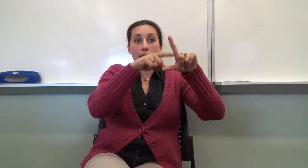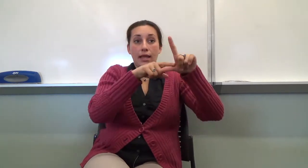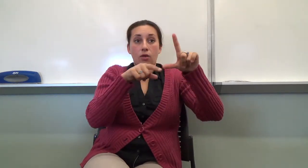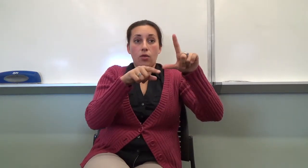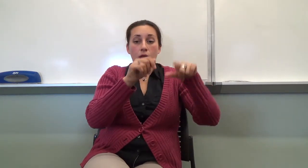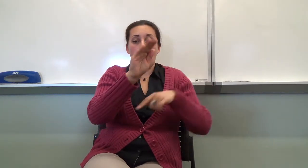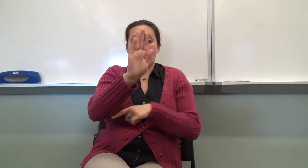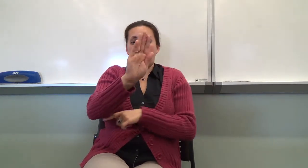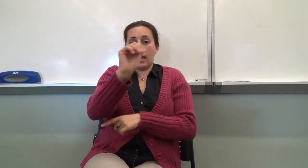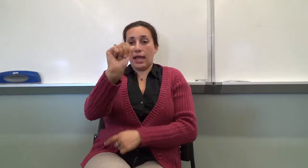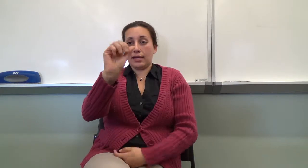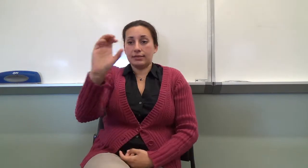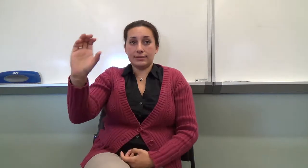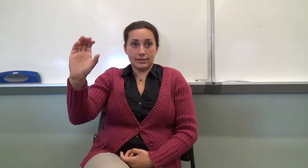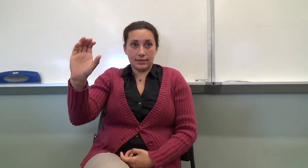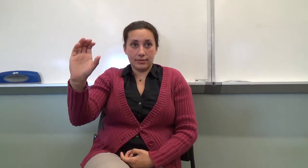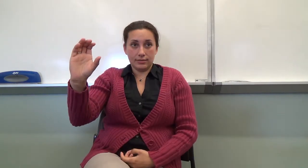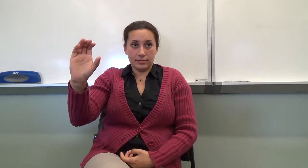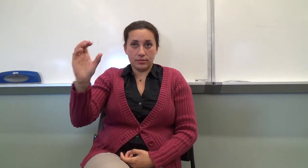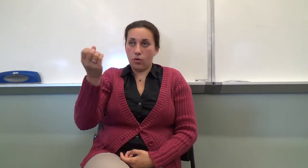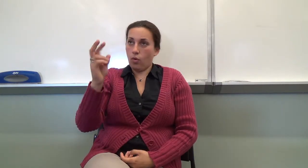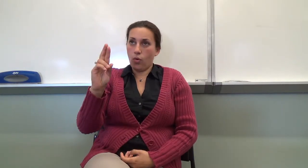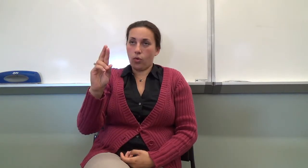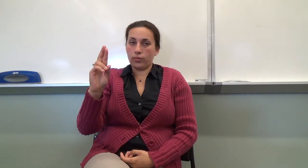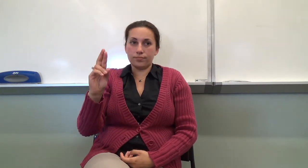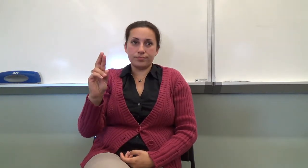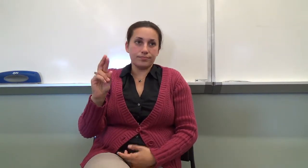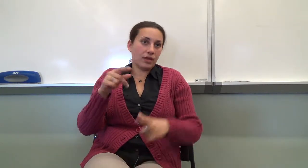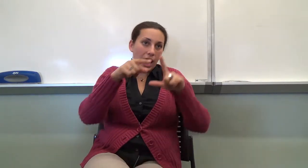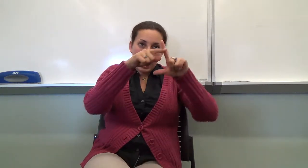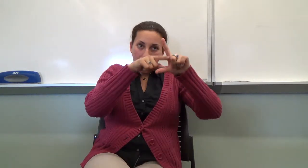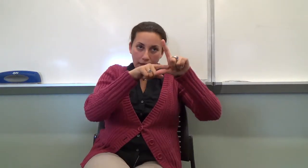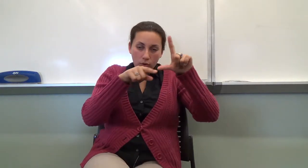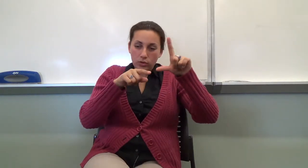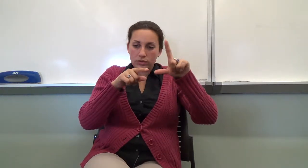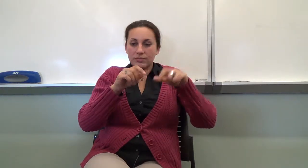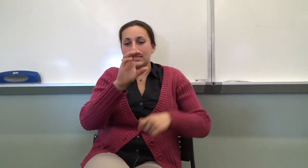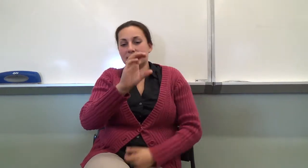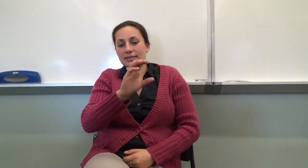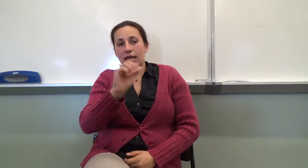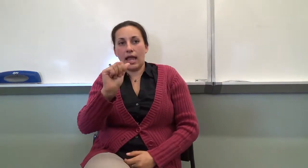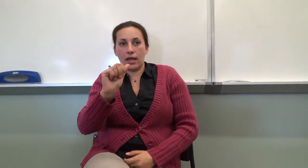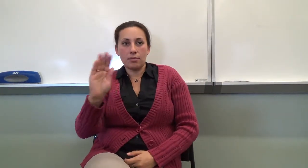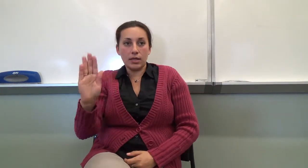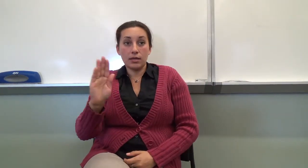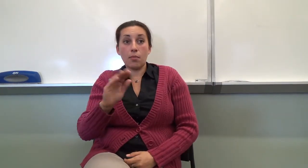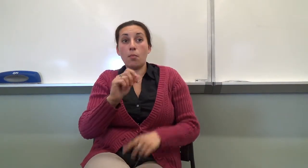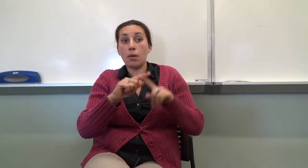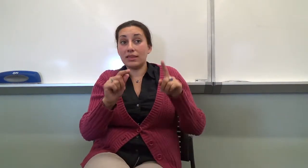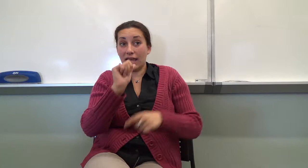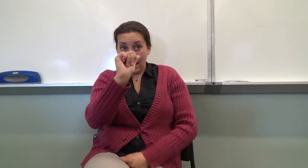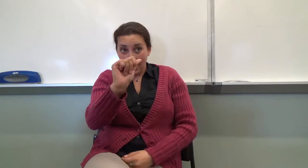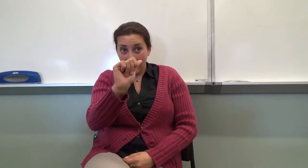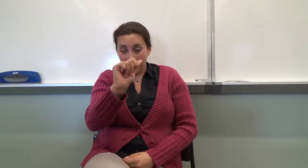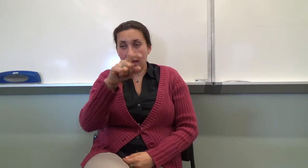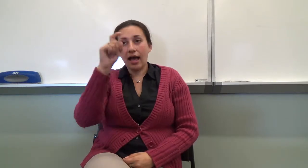Or you could call that angle CAB. All you want is the A in the center. The A indicates the vertex.